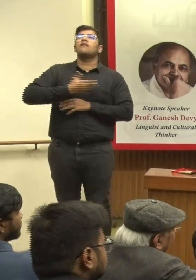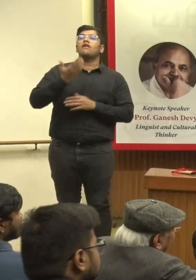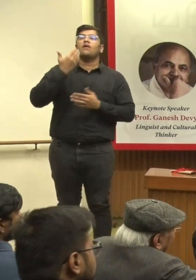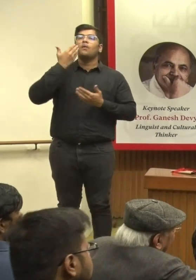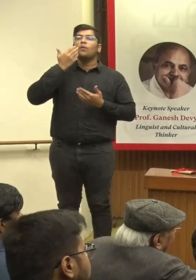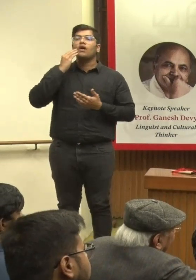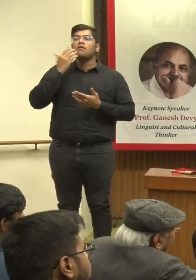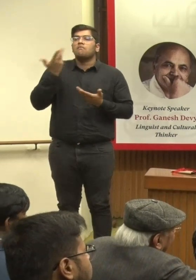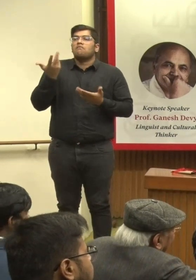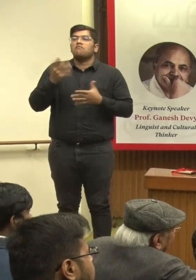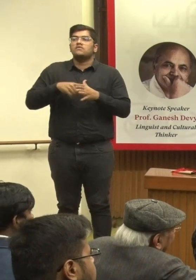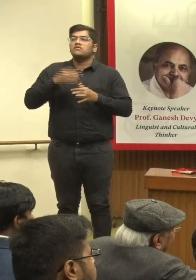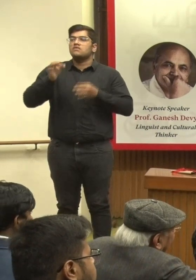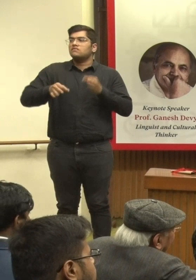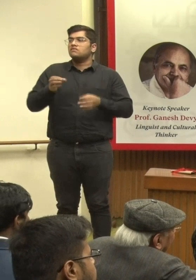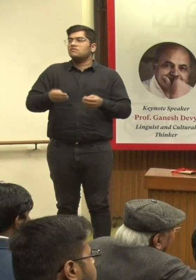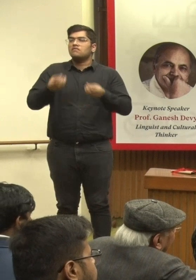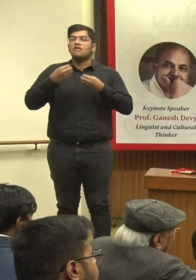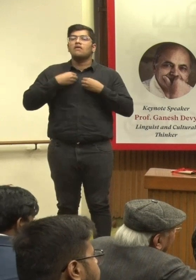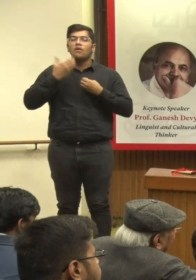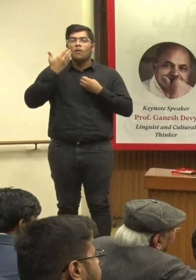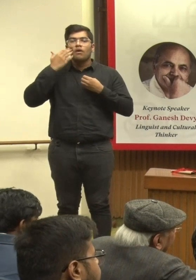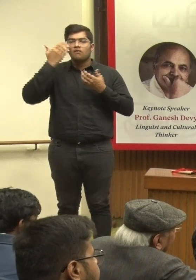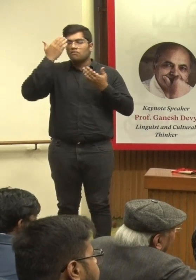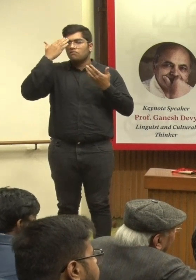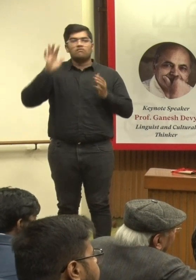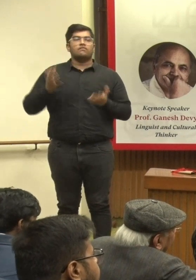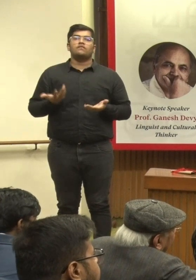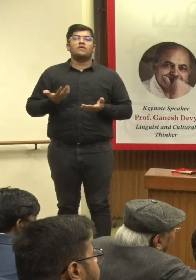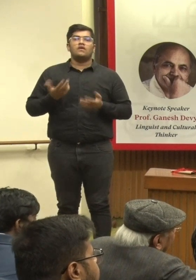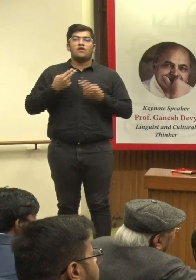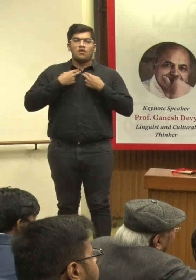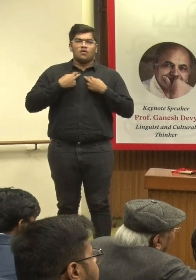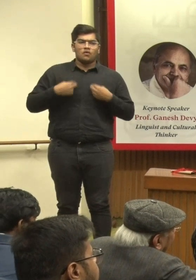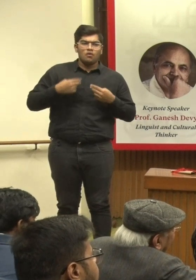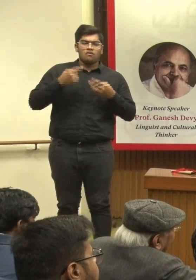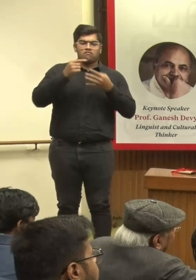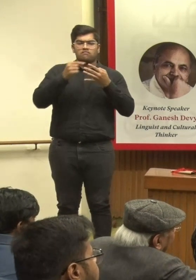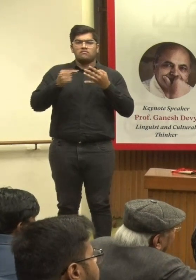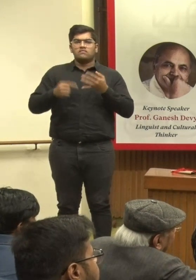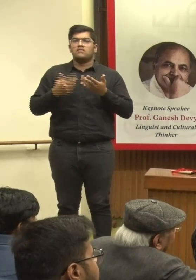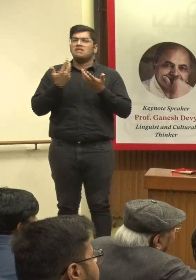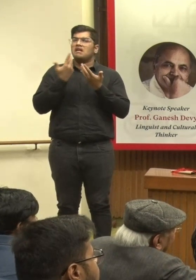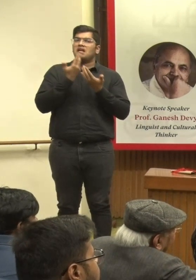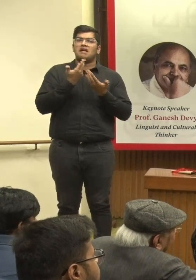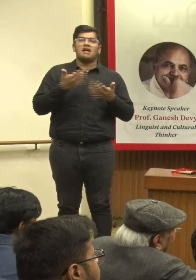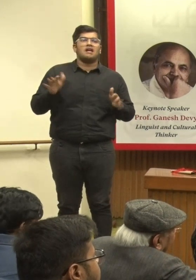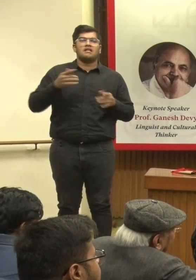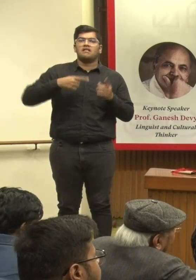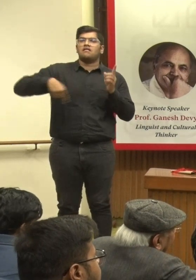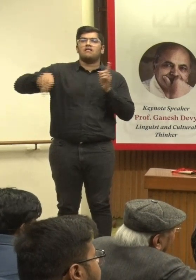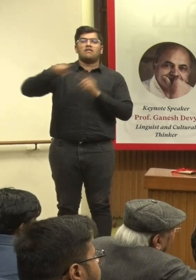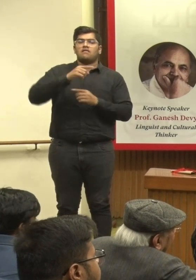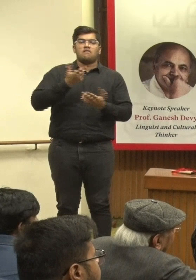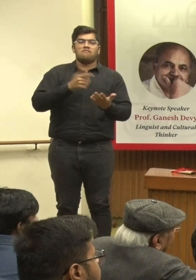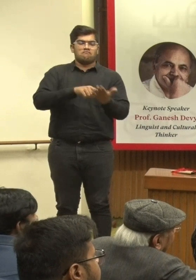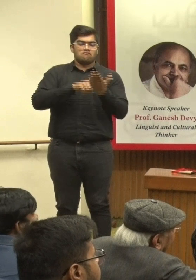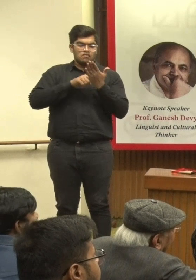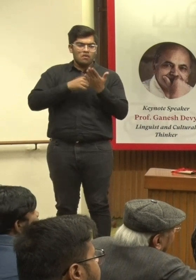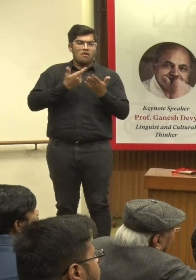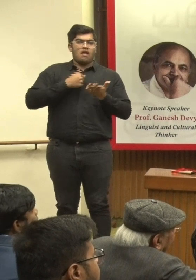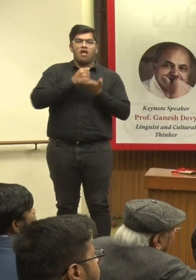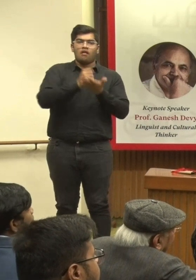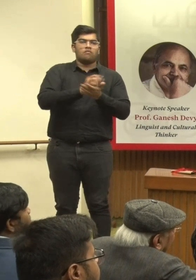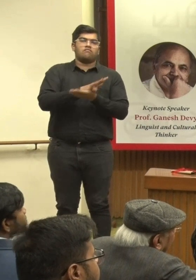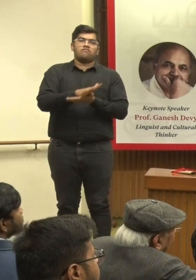some justice. None of the courts, suo motu, have taken up their case.